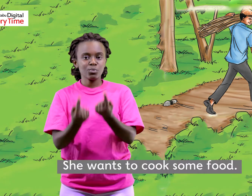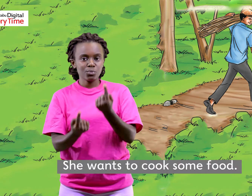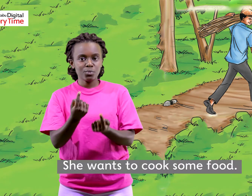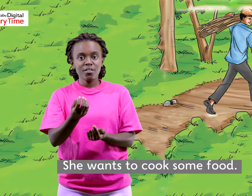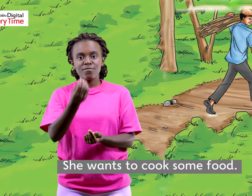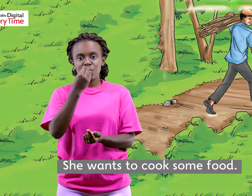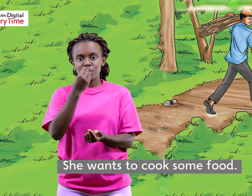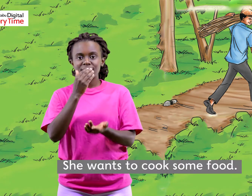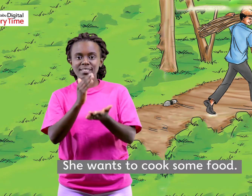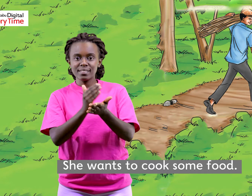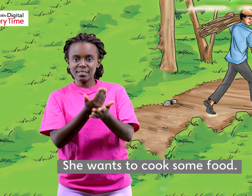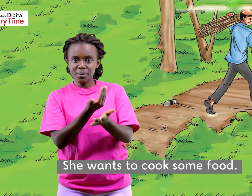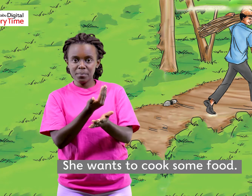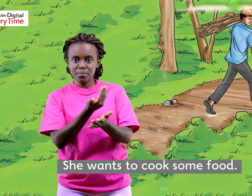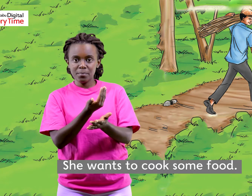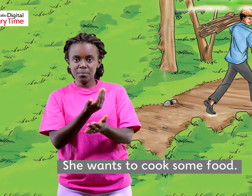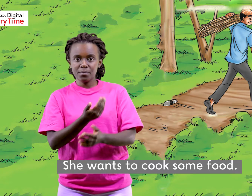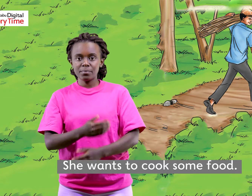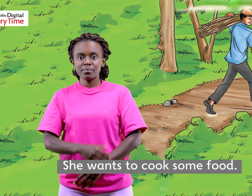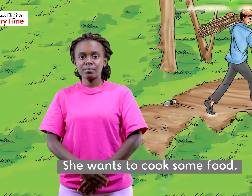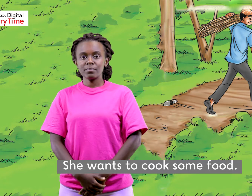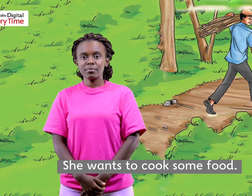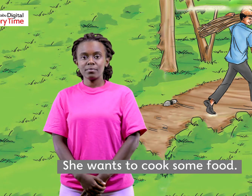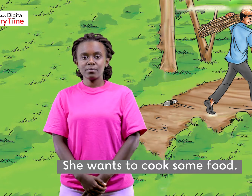She wants to cook some food.